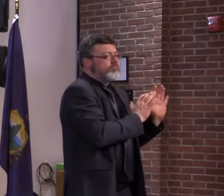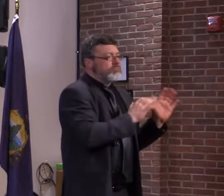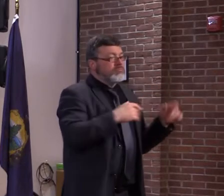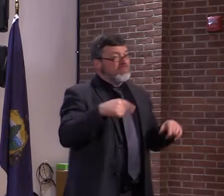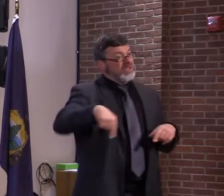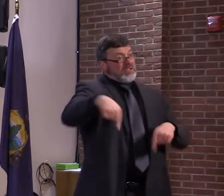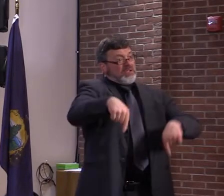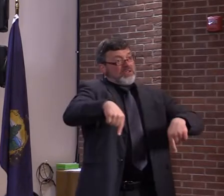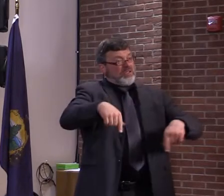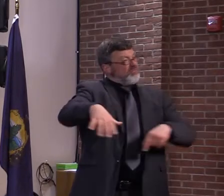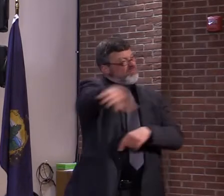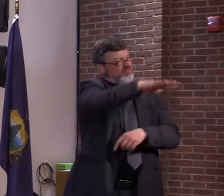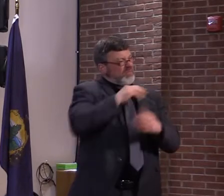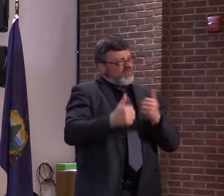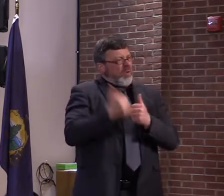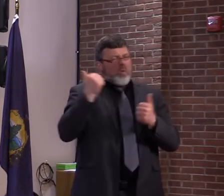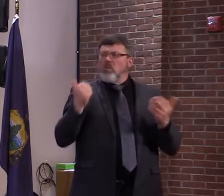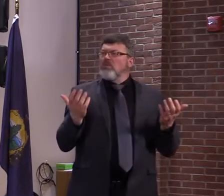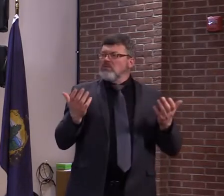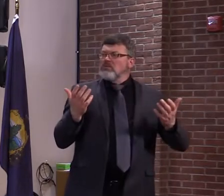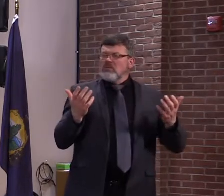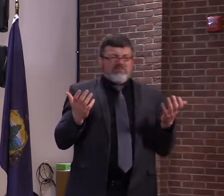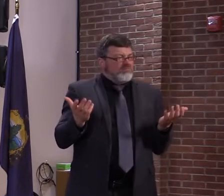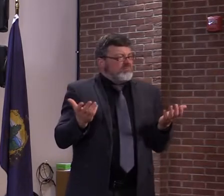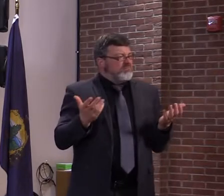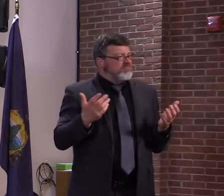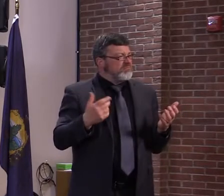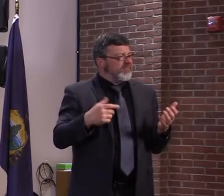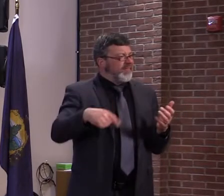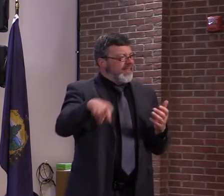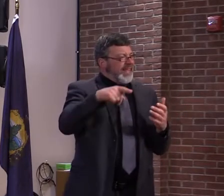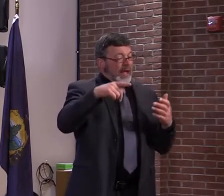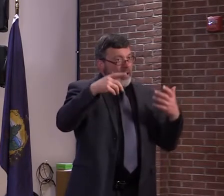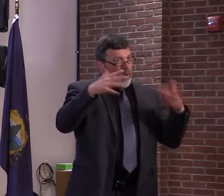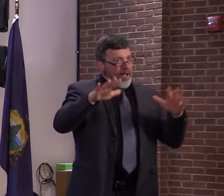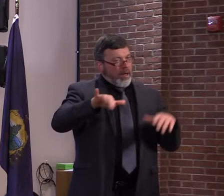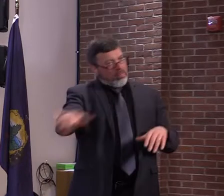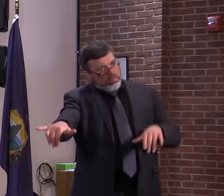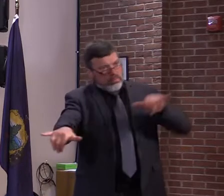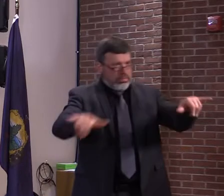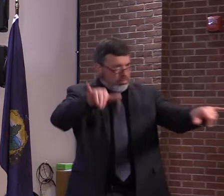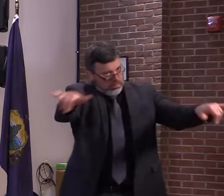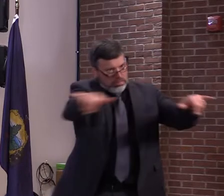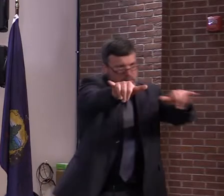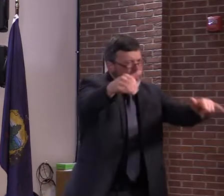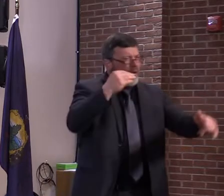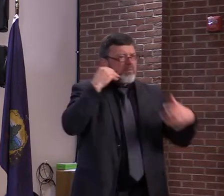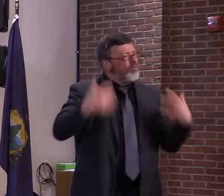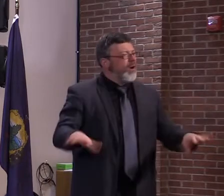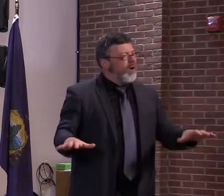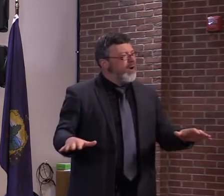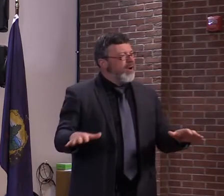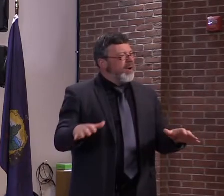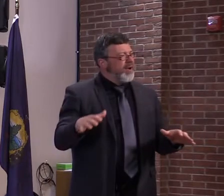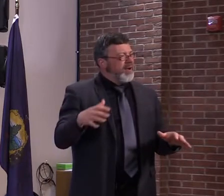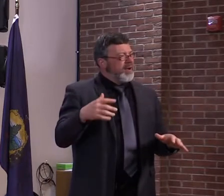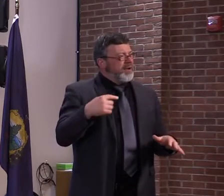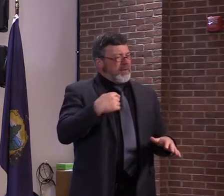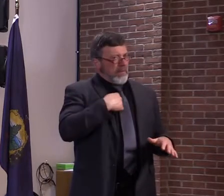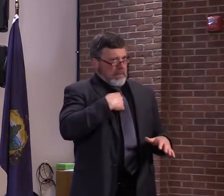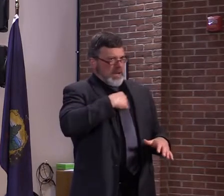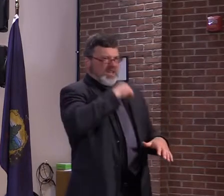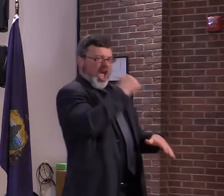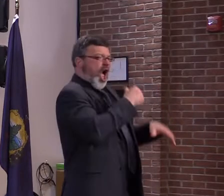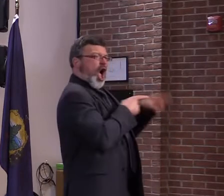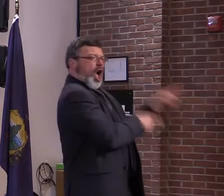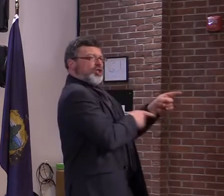want to hunker down again, so to speak. But I'm not here to criticize what they did in Philadelphia. They are